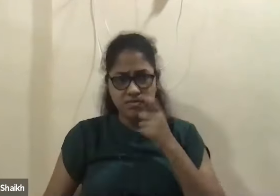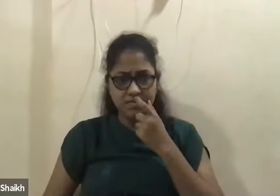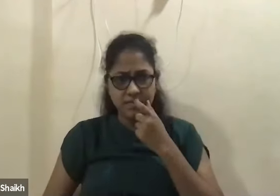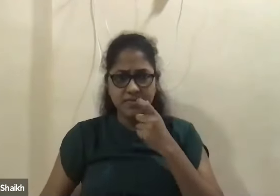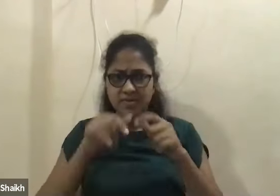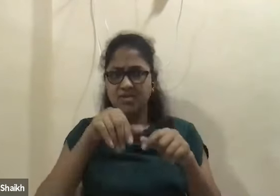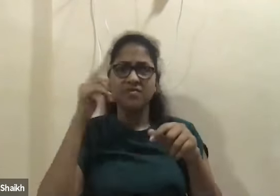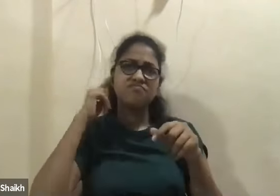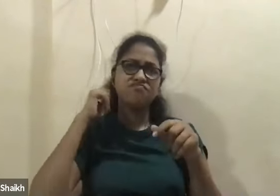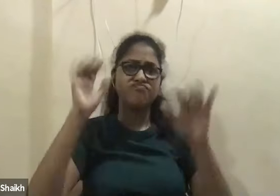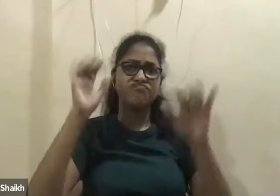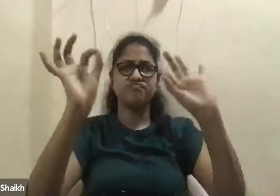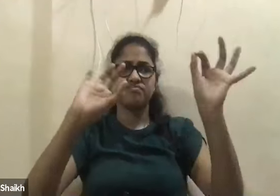Oh, she's muted herself.